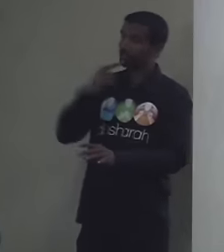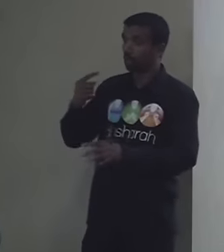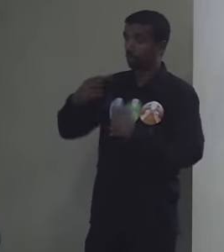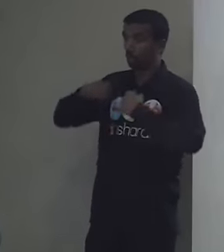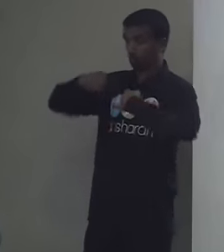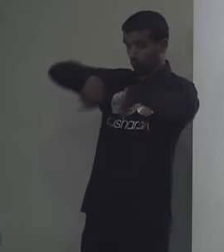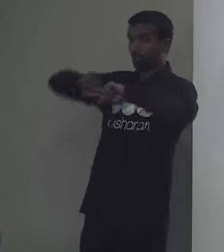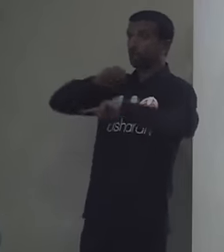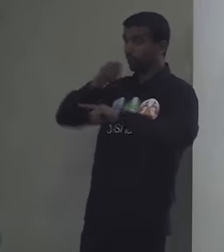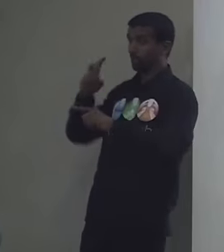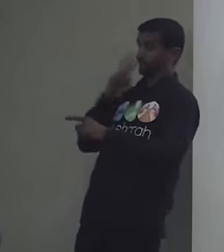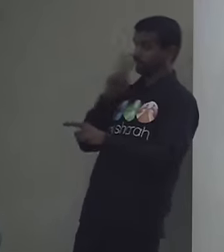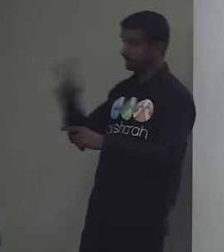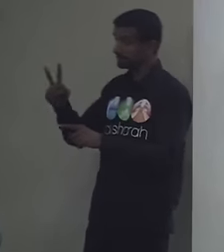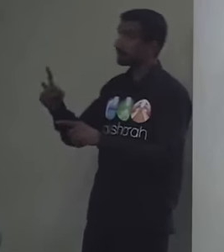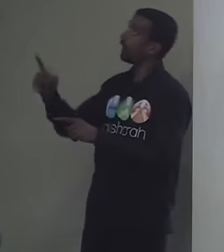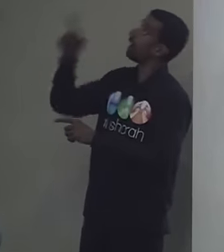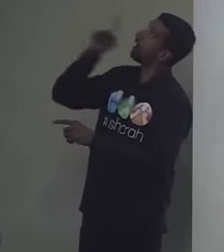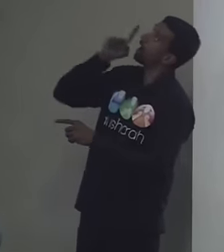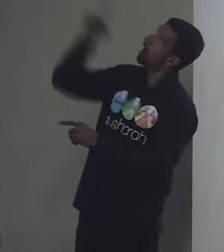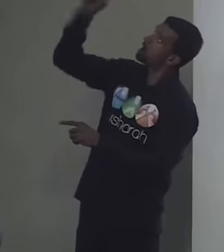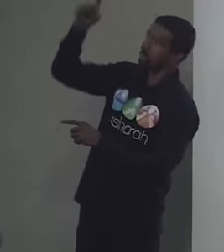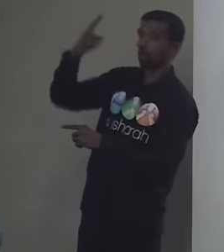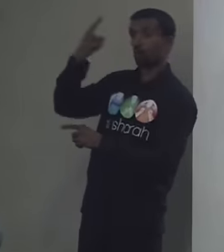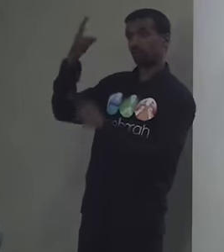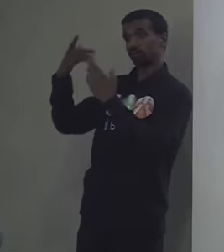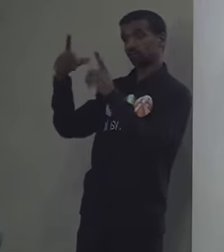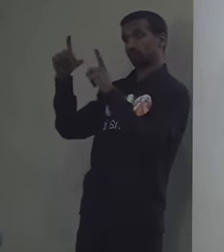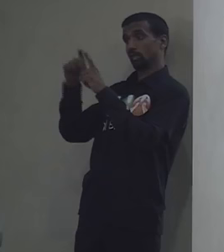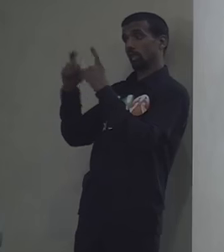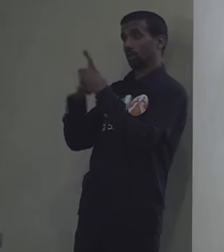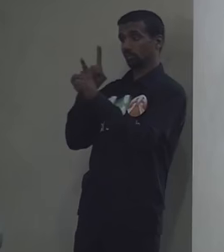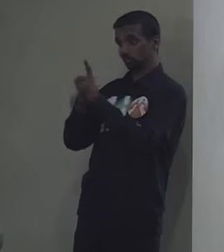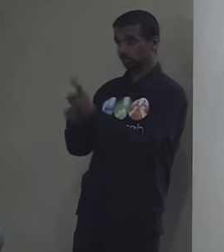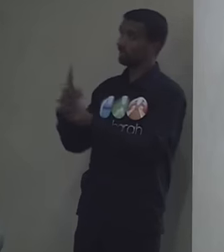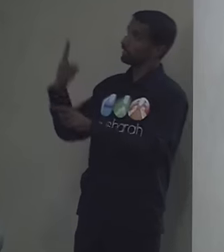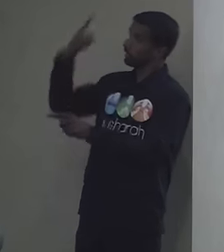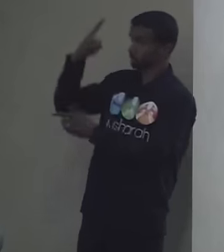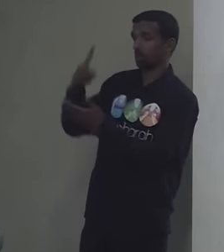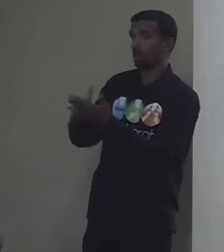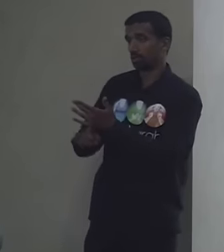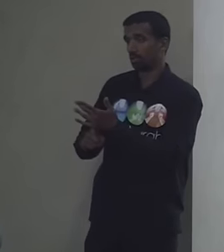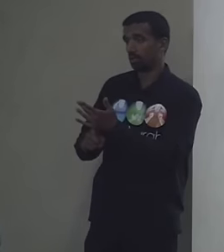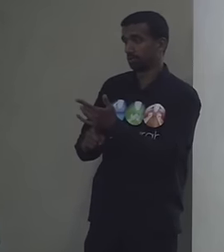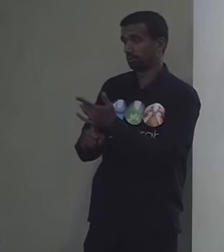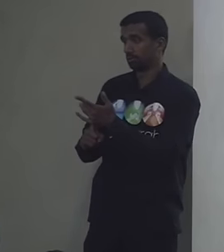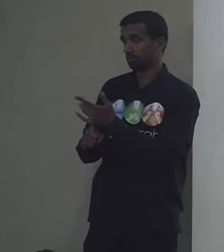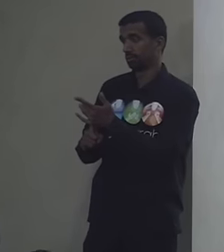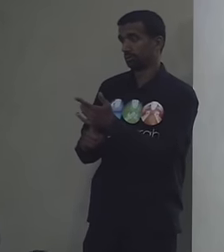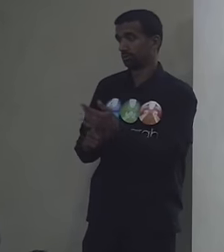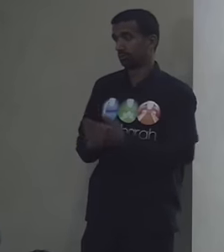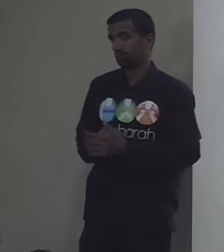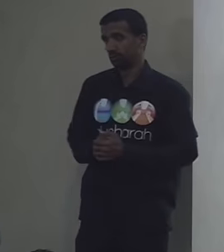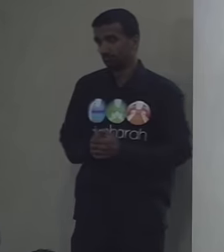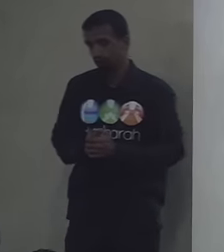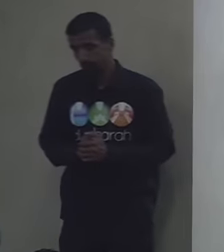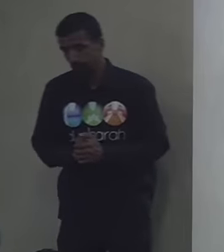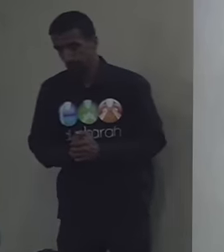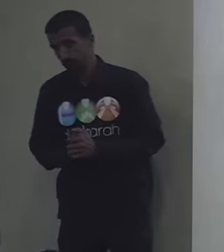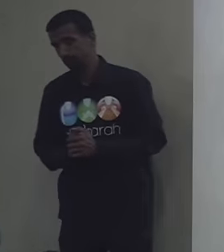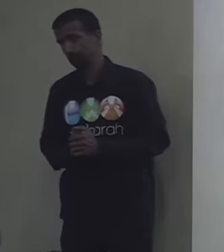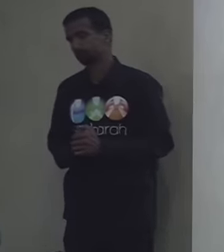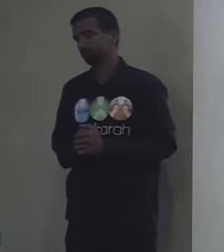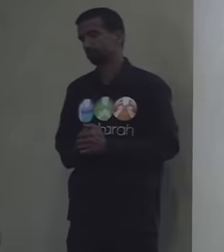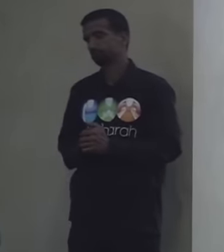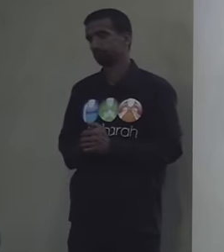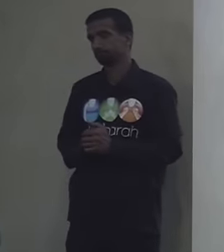these distracted people, Allah says about them, you are the lost cause, there is no way around it. You people are absolutely,